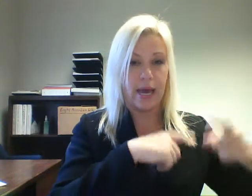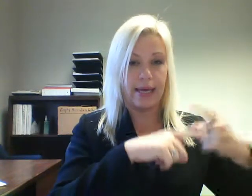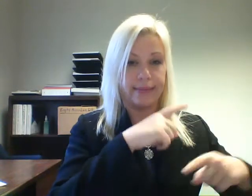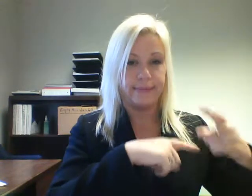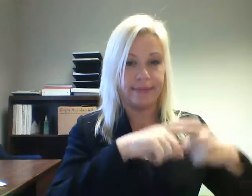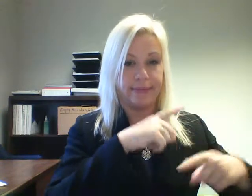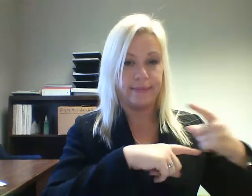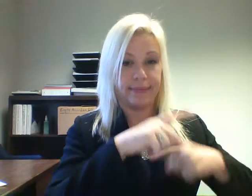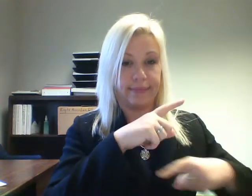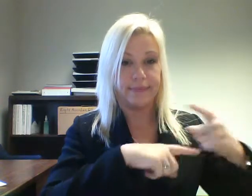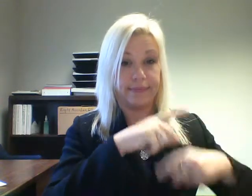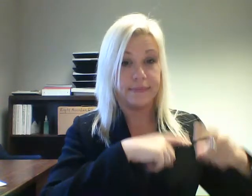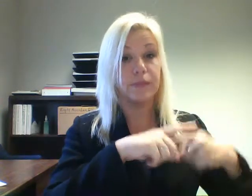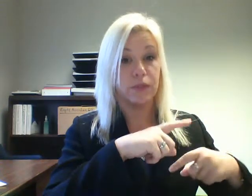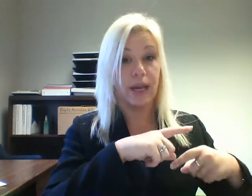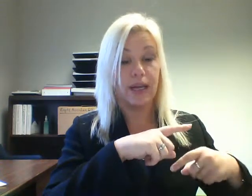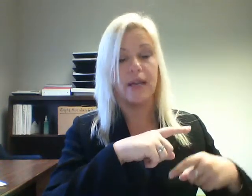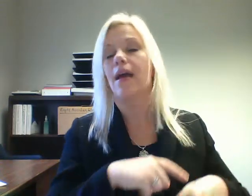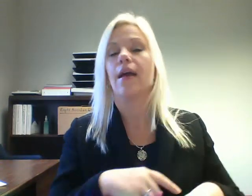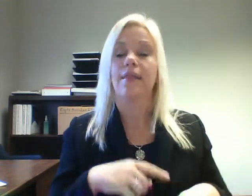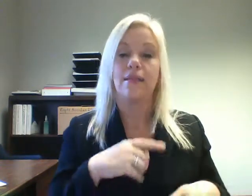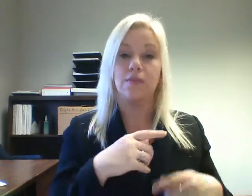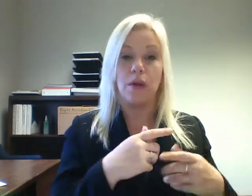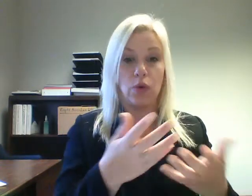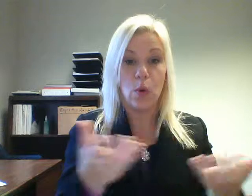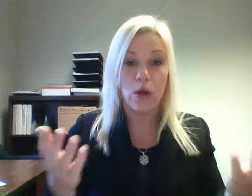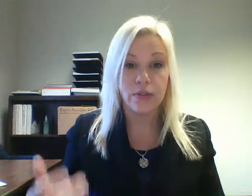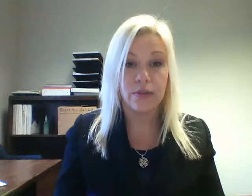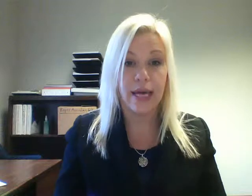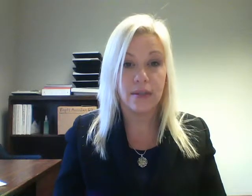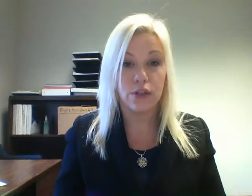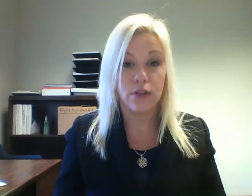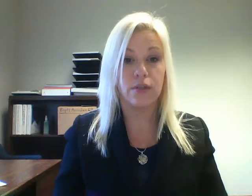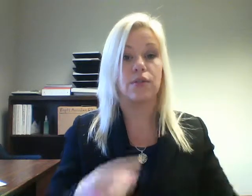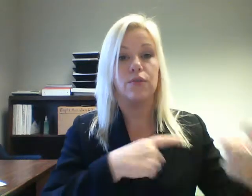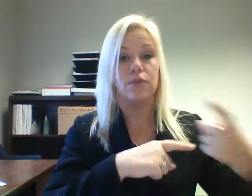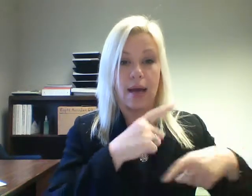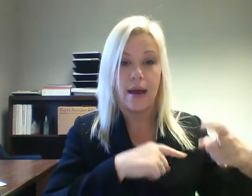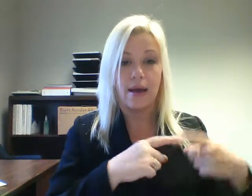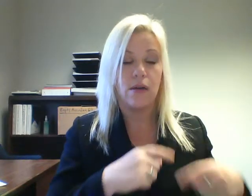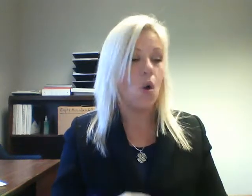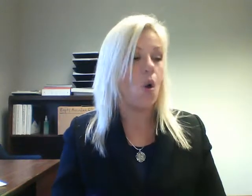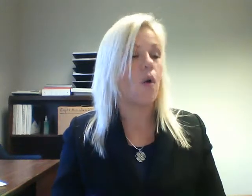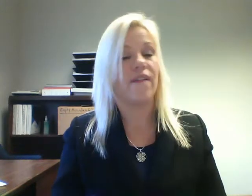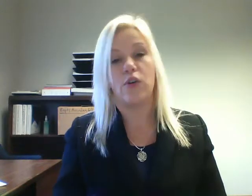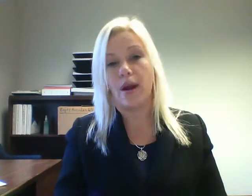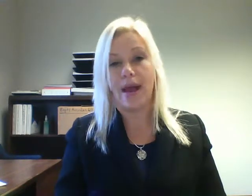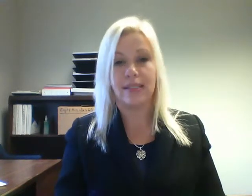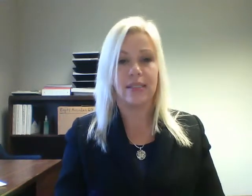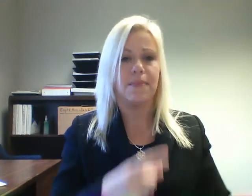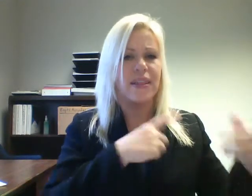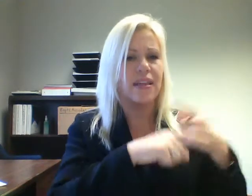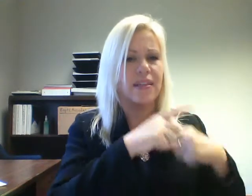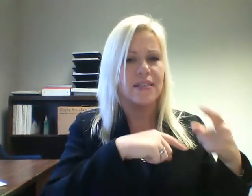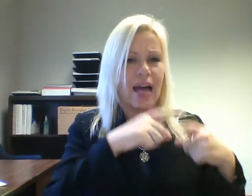sign, right? That's what you all do as learners. You sign, or if you want to ask somebody the